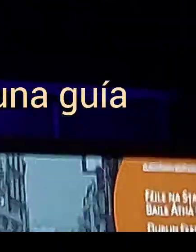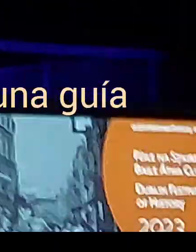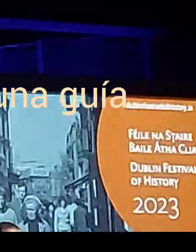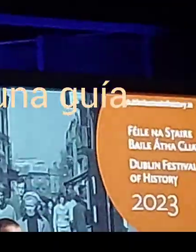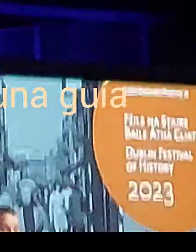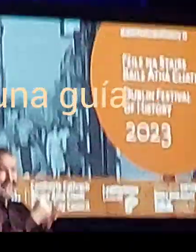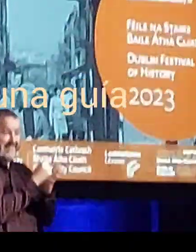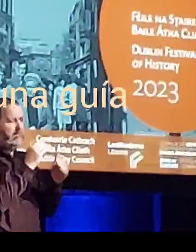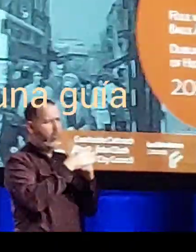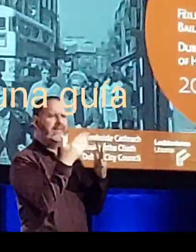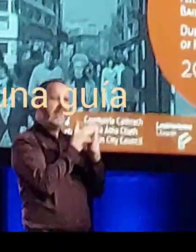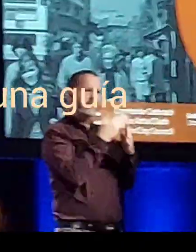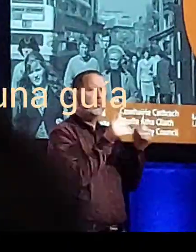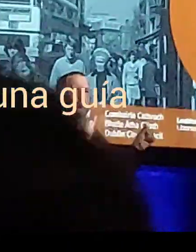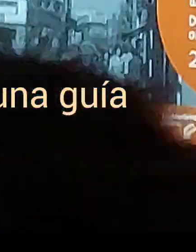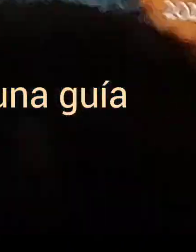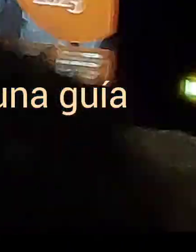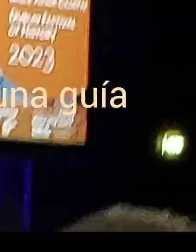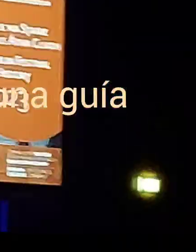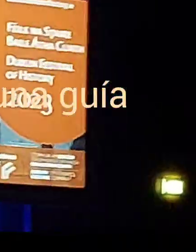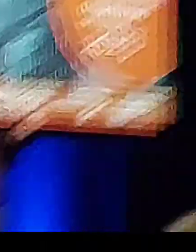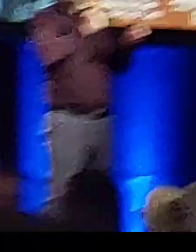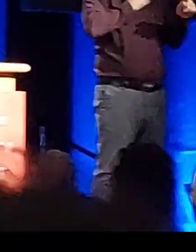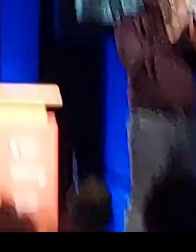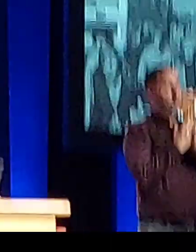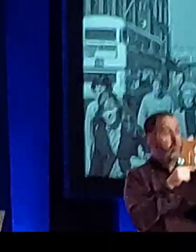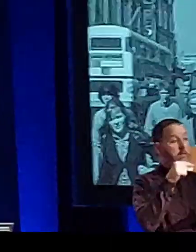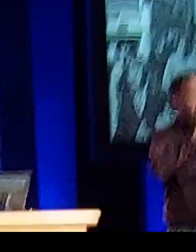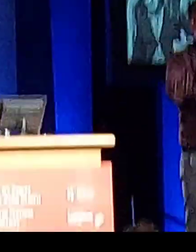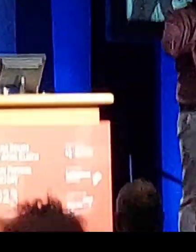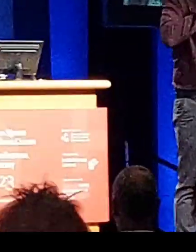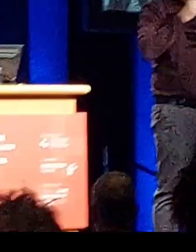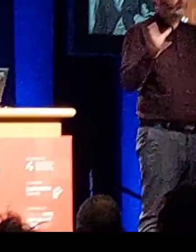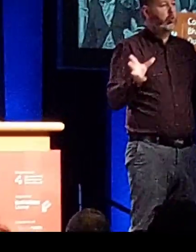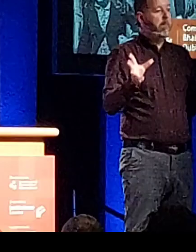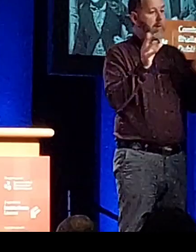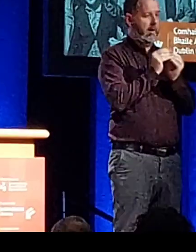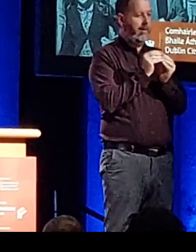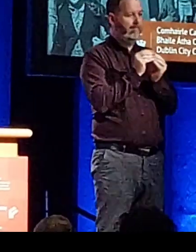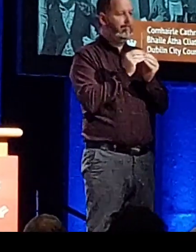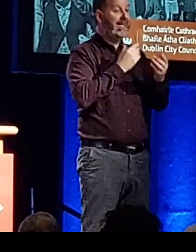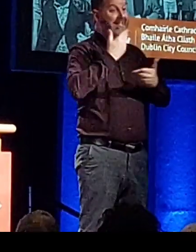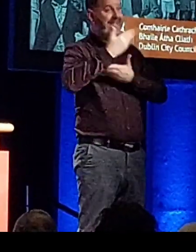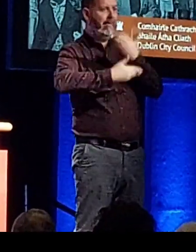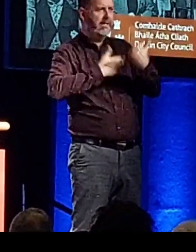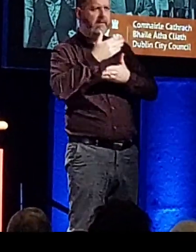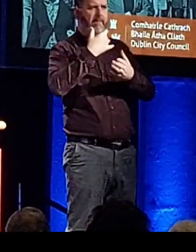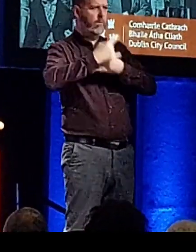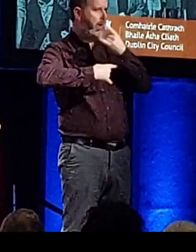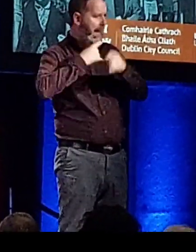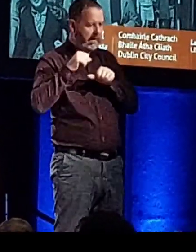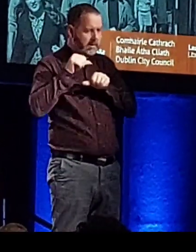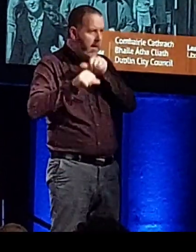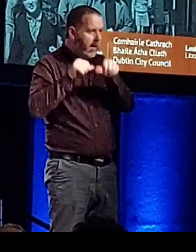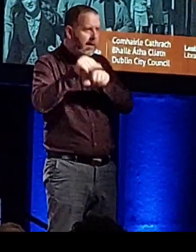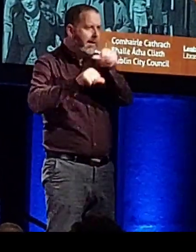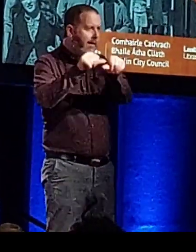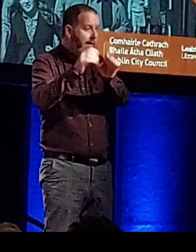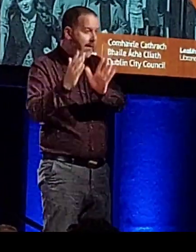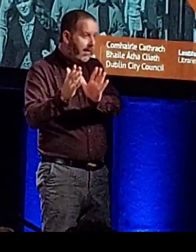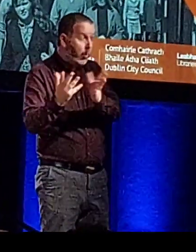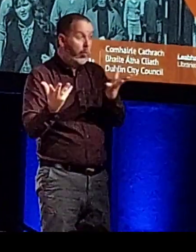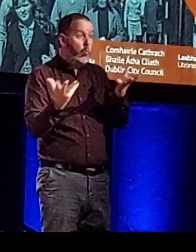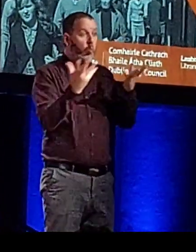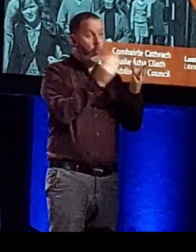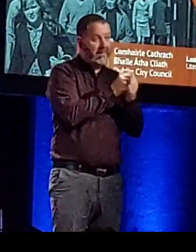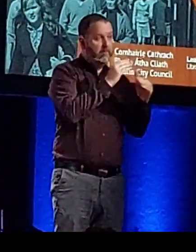But there isn't a book like this one which tries to combine a narrative of what happened together with a